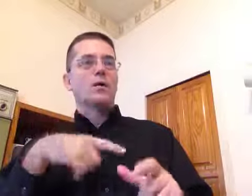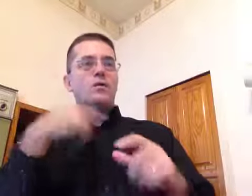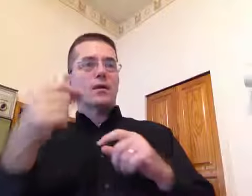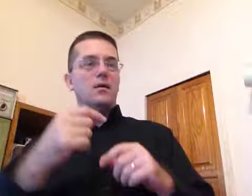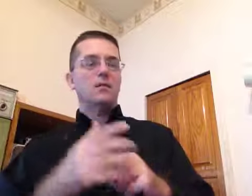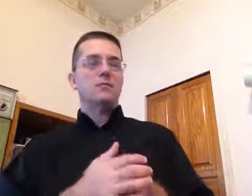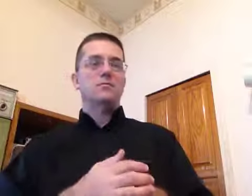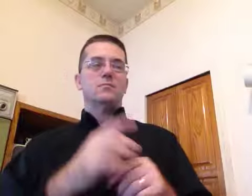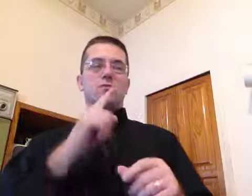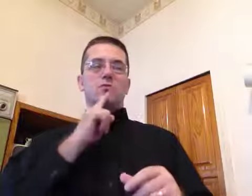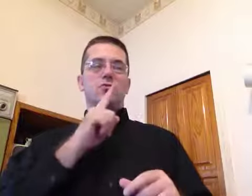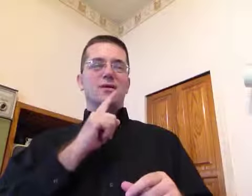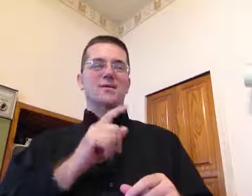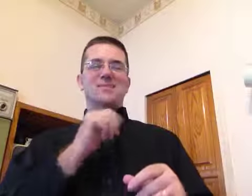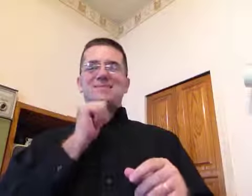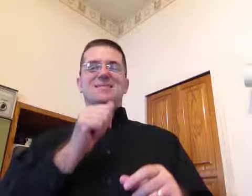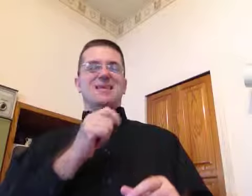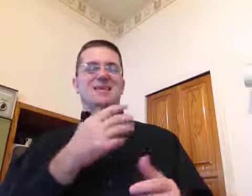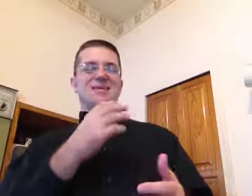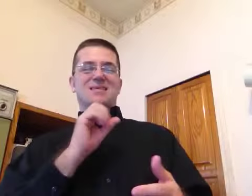it's not an unreasonable thing, what you're proposing here.